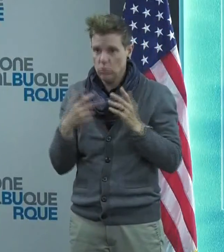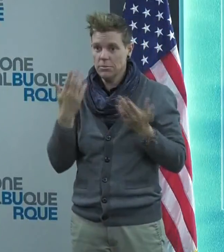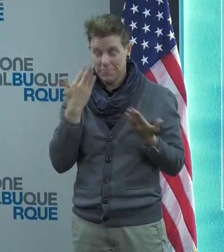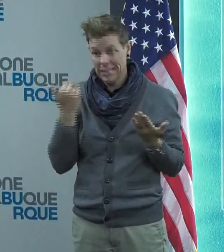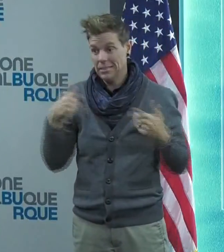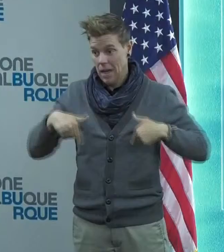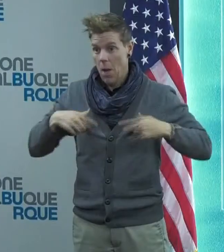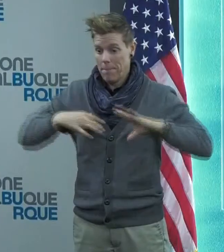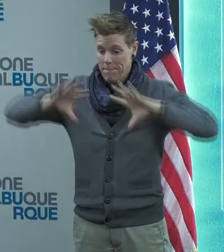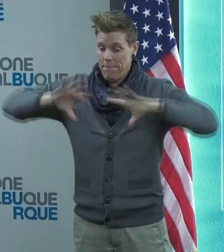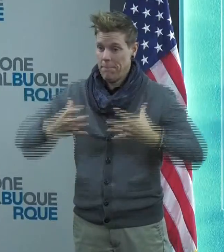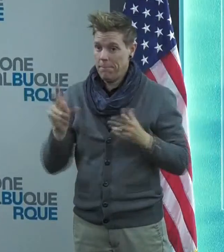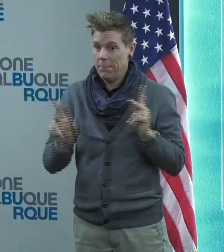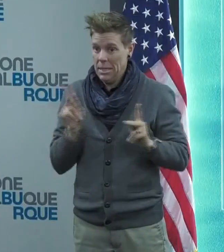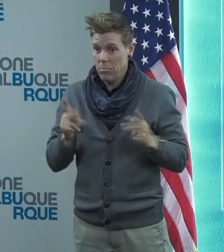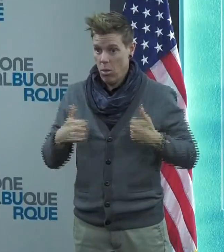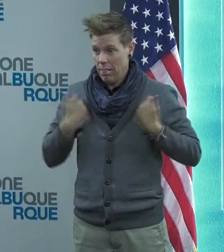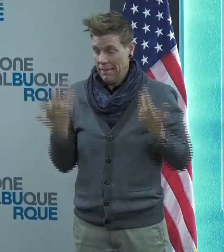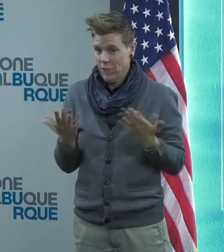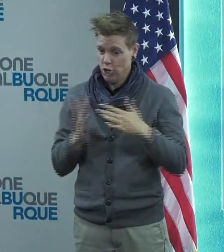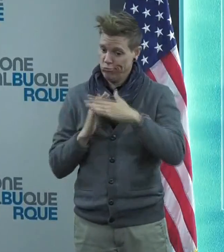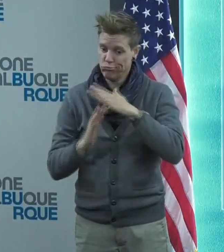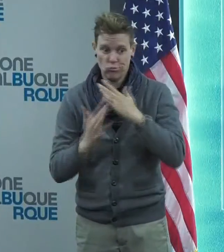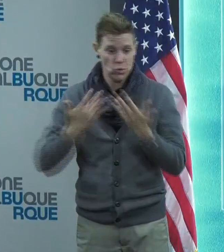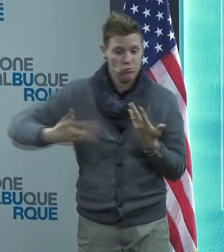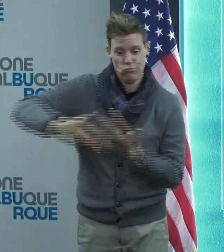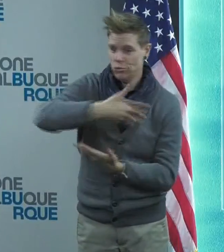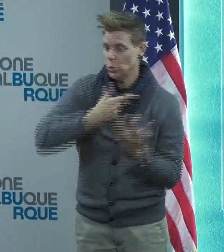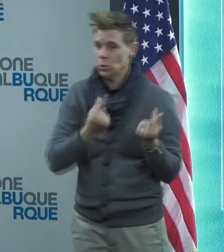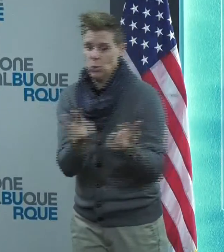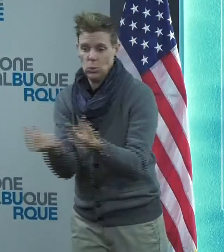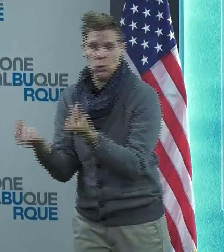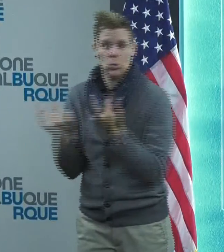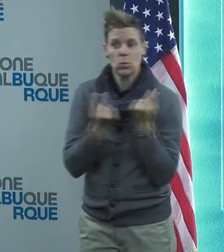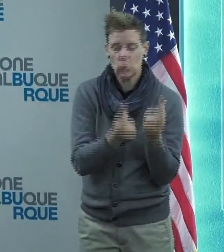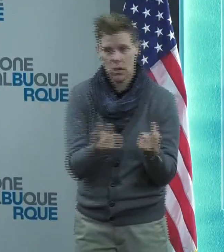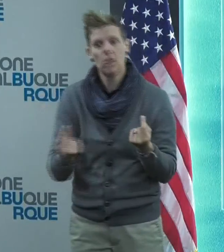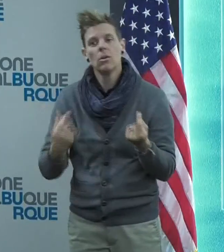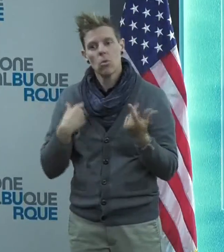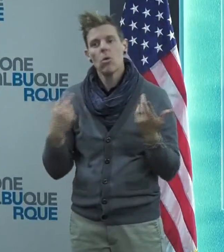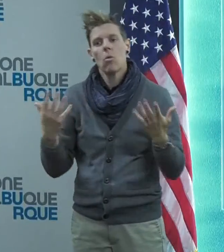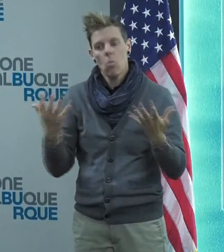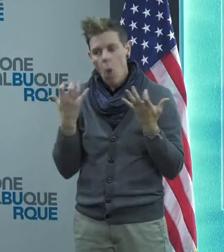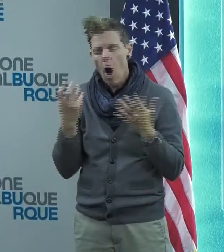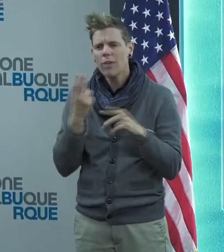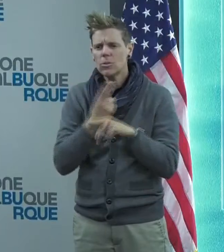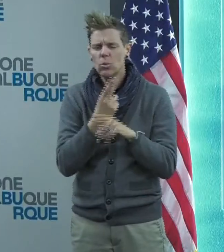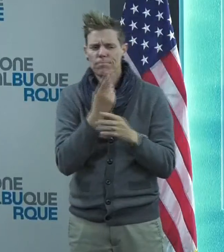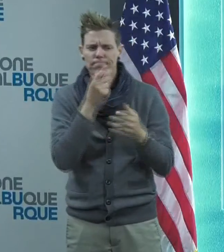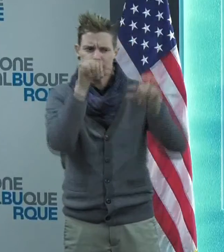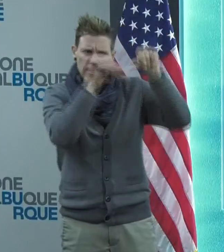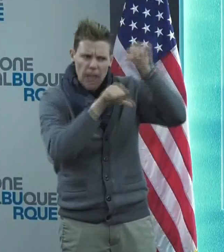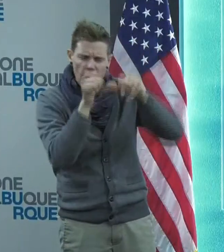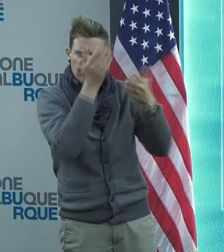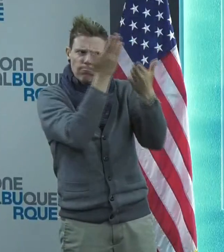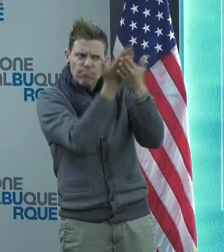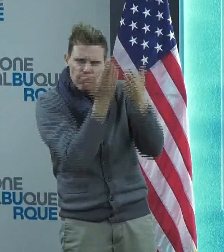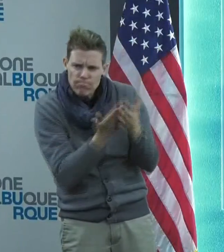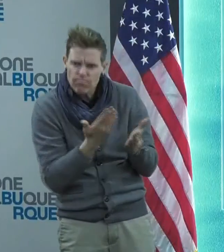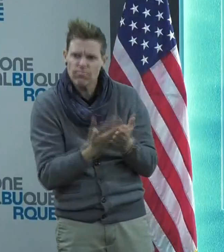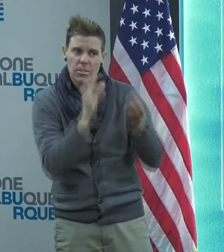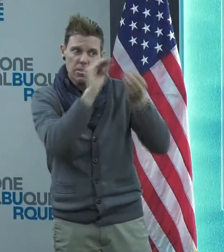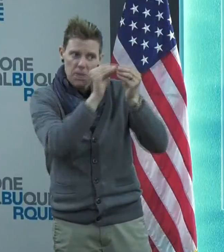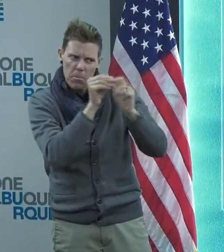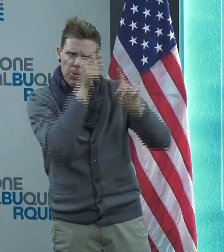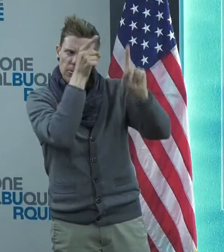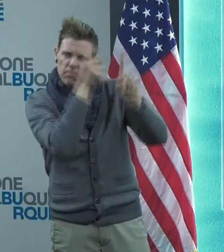to always use science and information and data, but I don't think we want to be locked into a specific number. And so that's basically where we're at